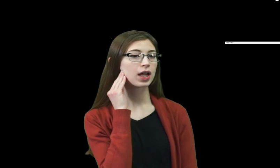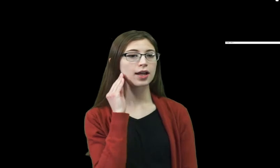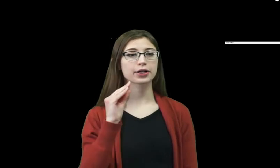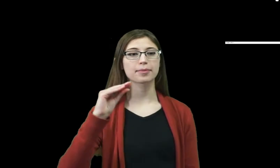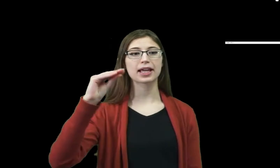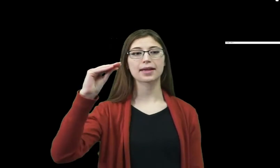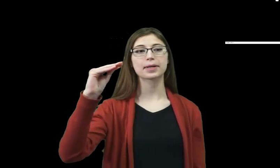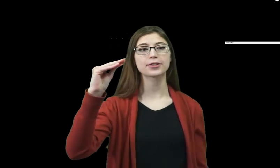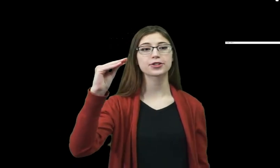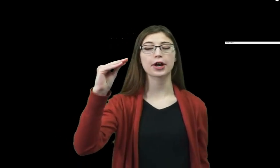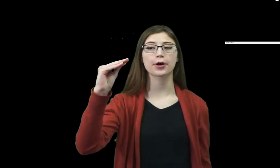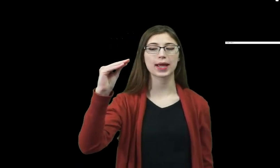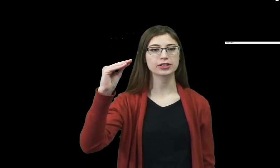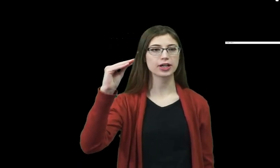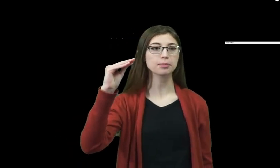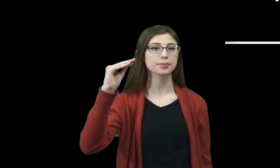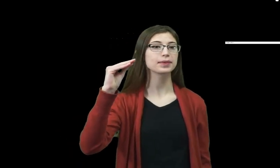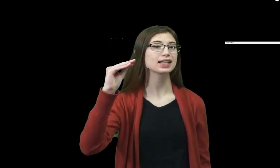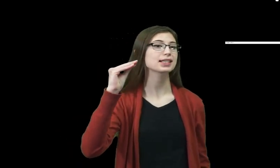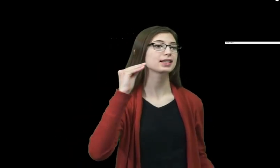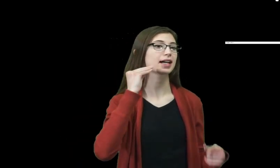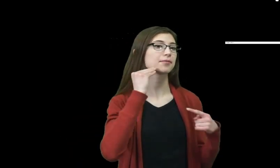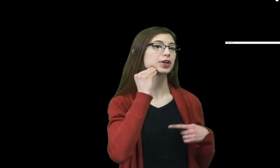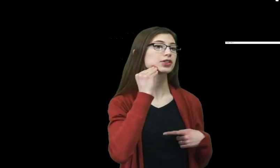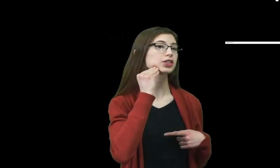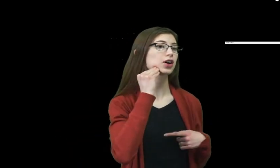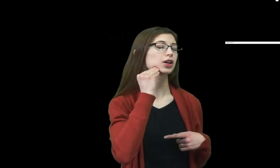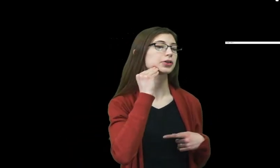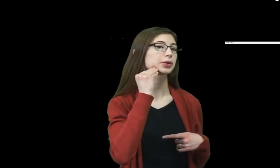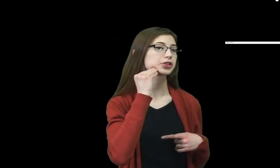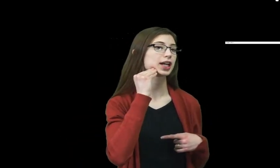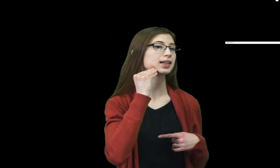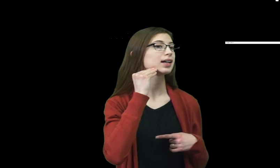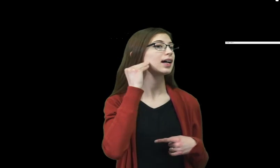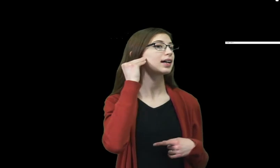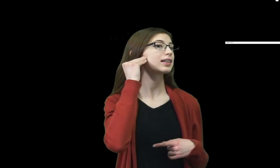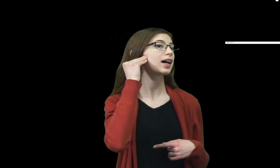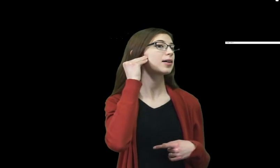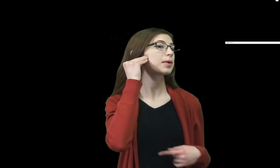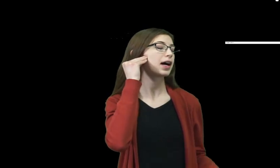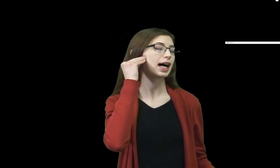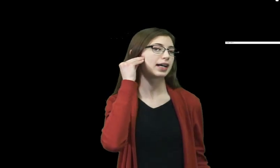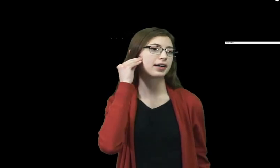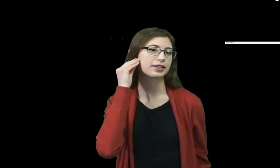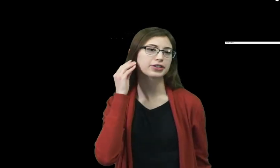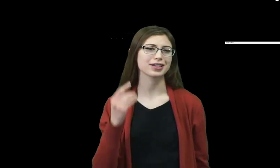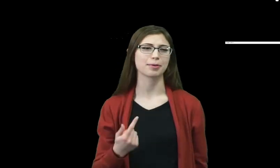You're going to make a pinched O handshake. It is going to tap first on your chin and then up higher on your cheekbone.